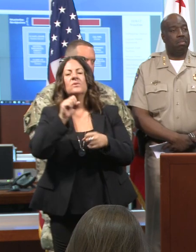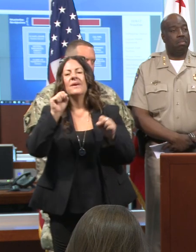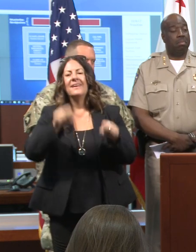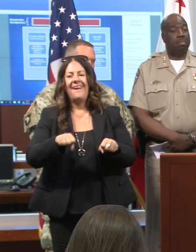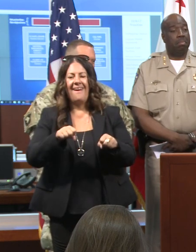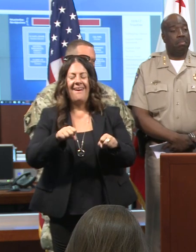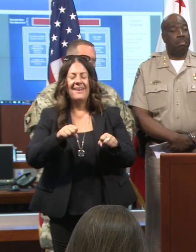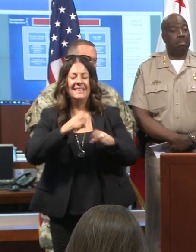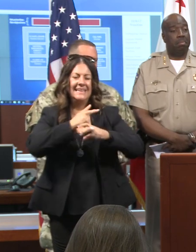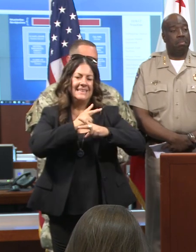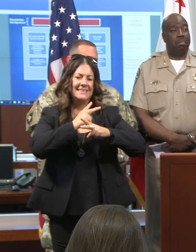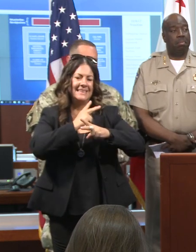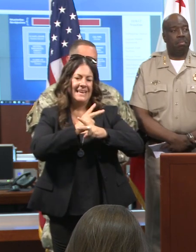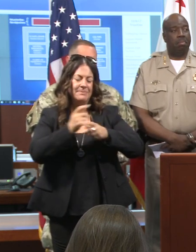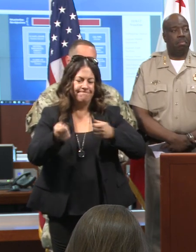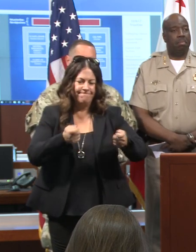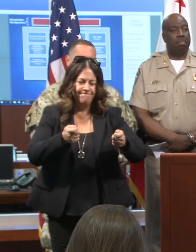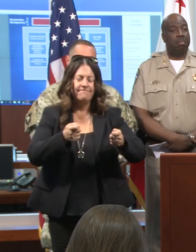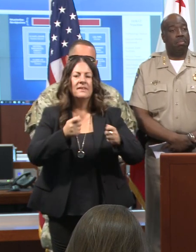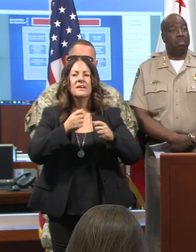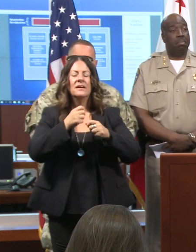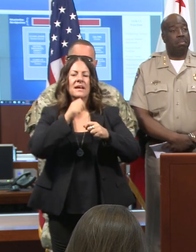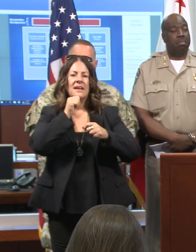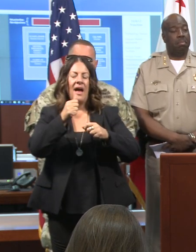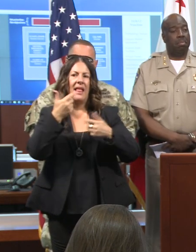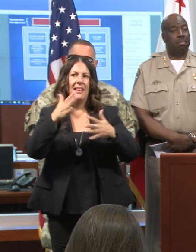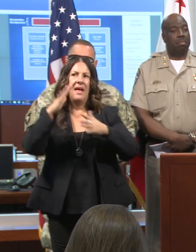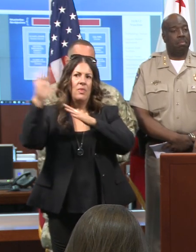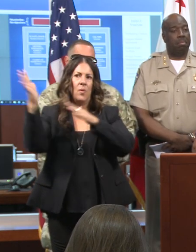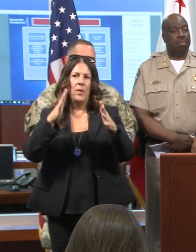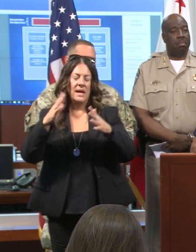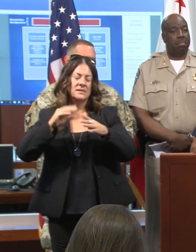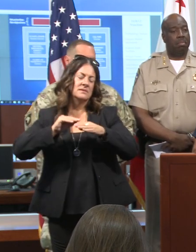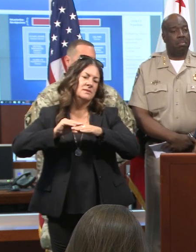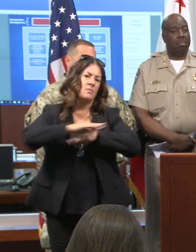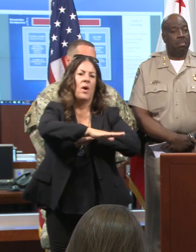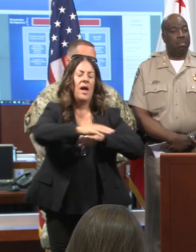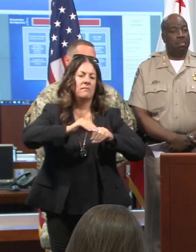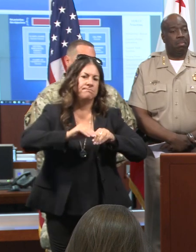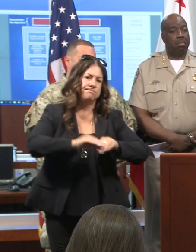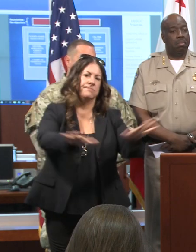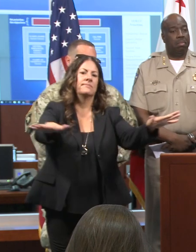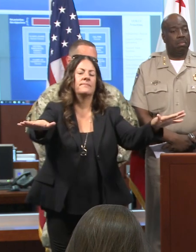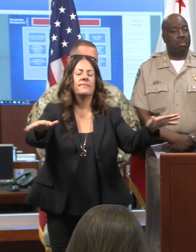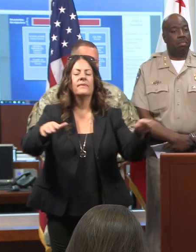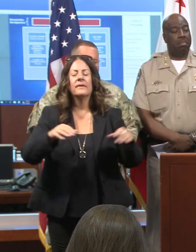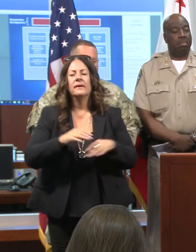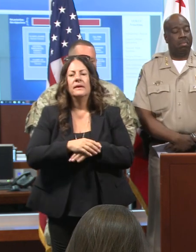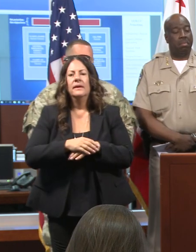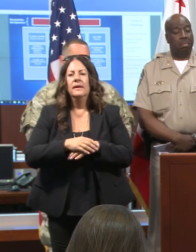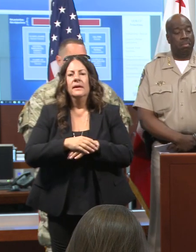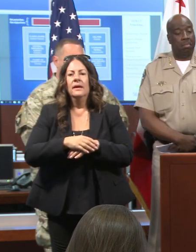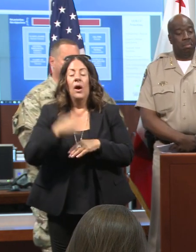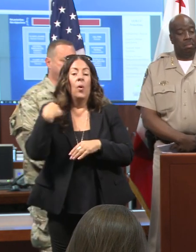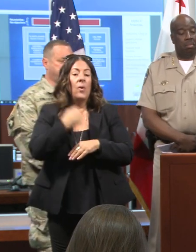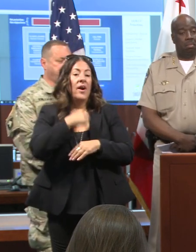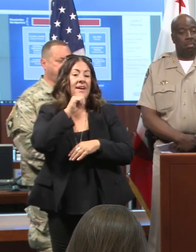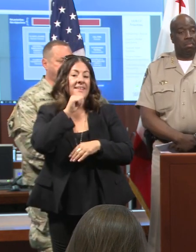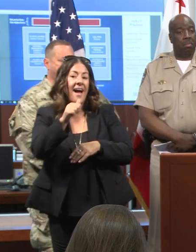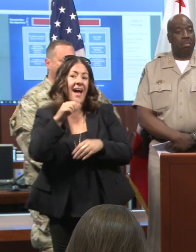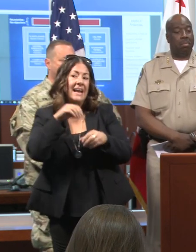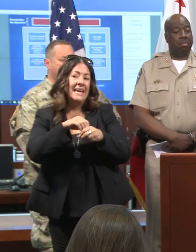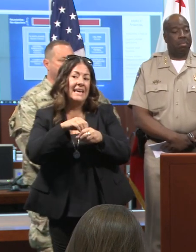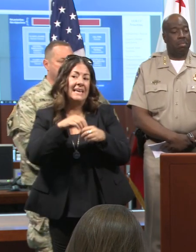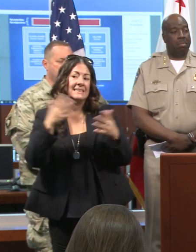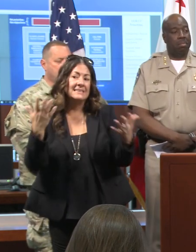the winds should they surface like they did over the weekend. So again, we are far from out of the woods.